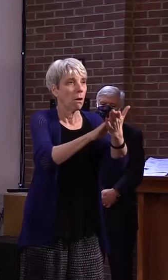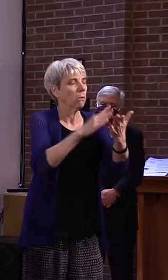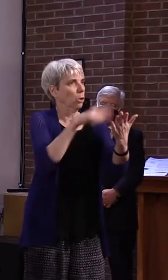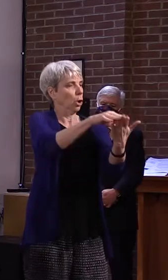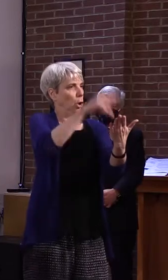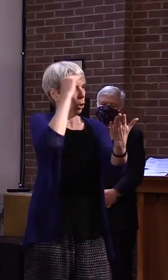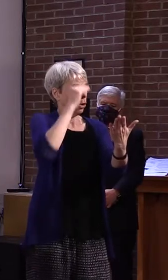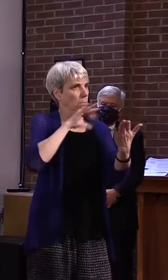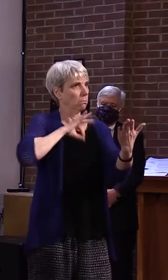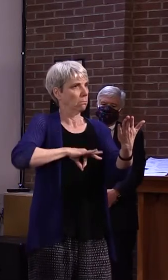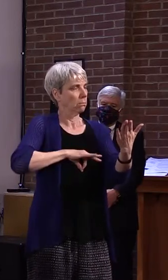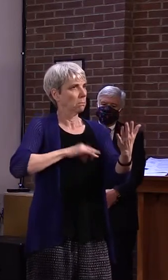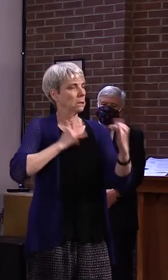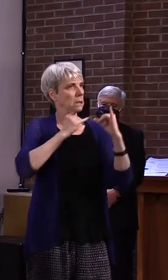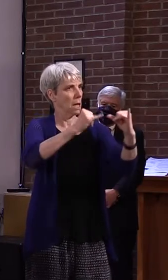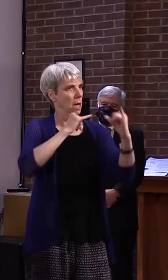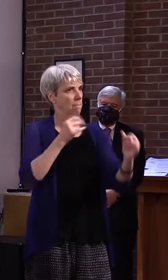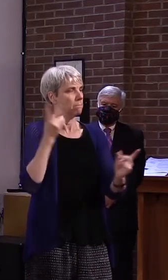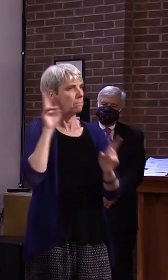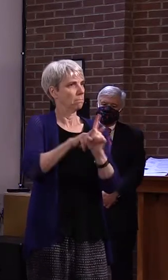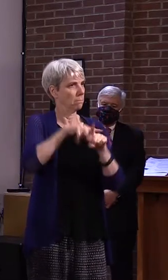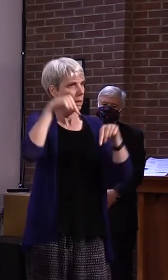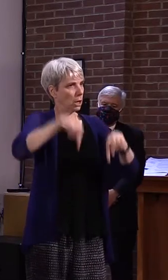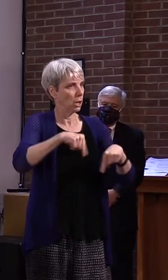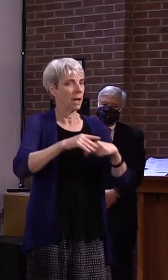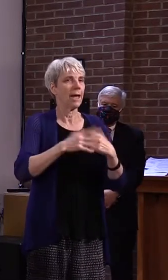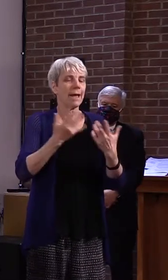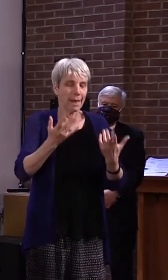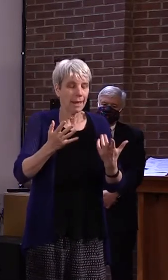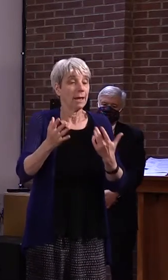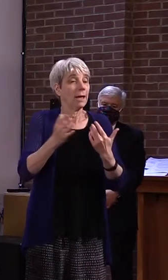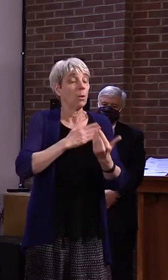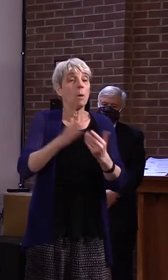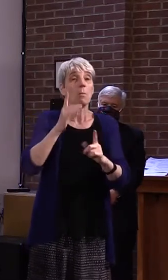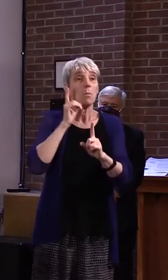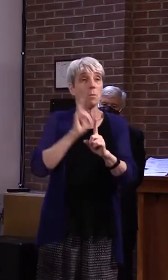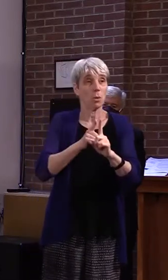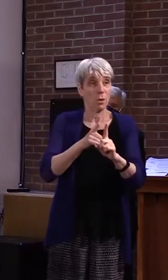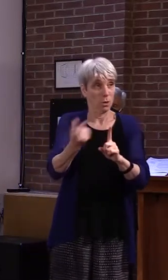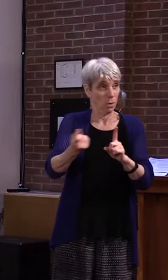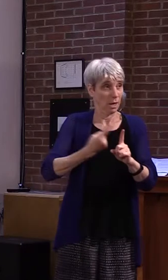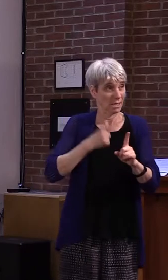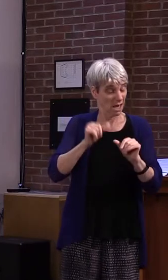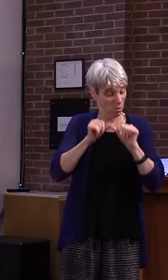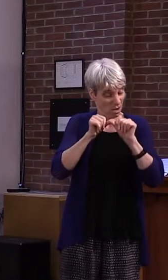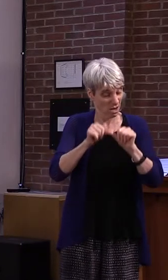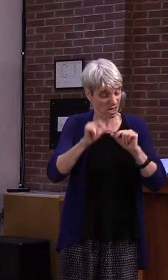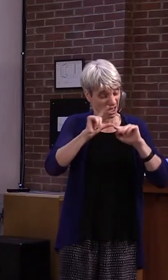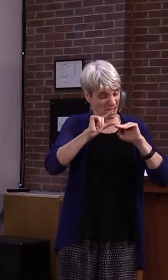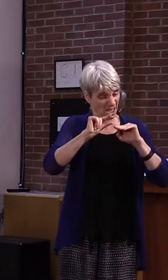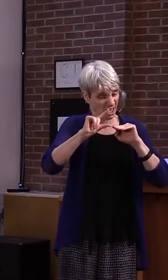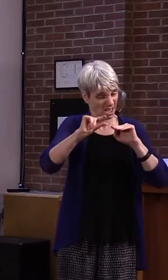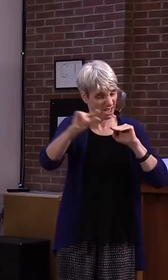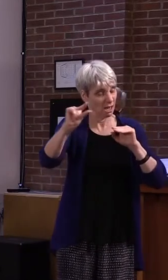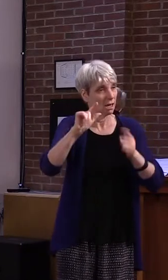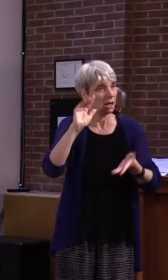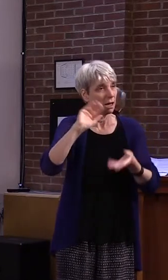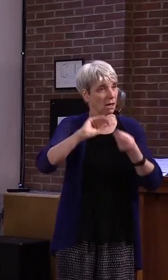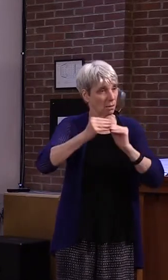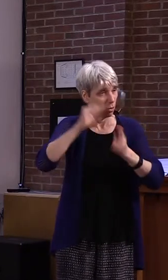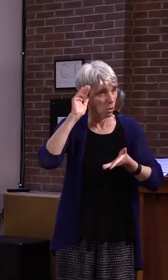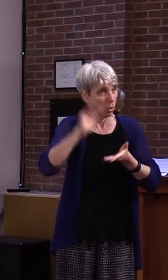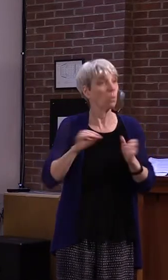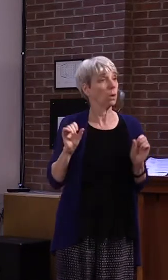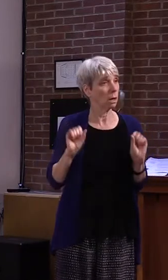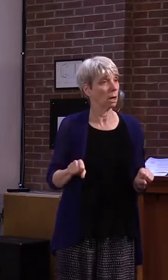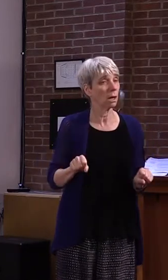But I'm, you know, the bottom line is, can we keep this up? Sure, we can. But it's up to